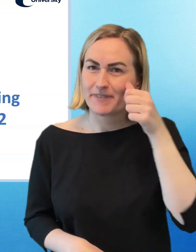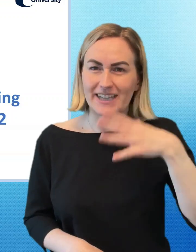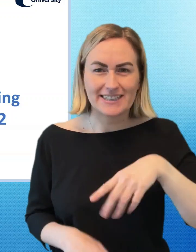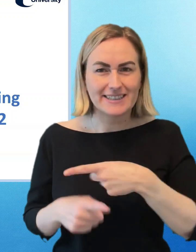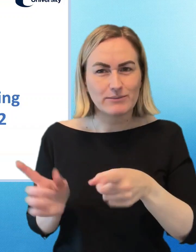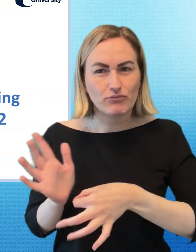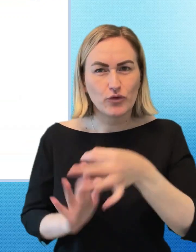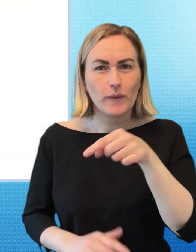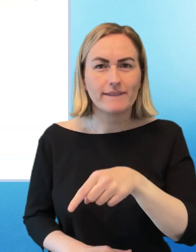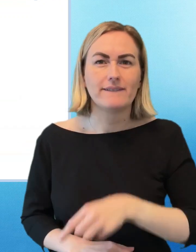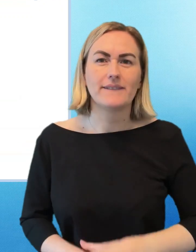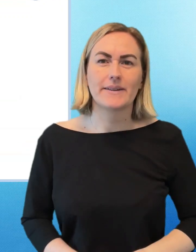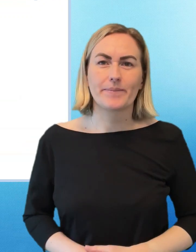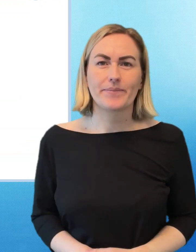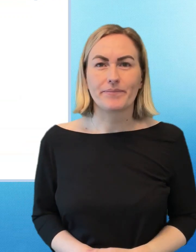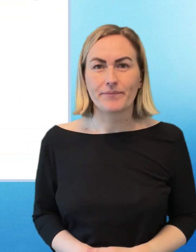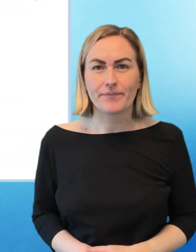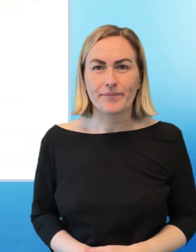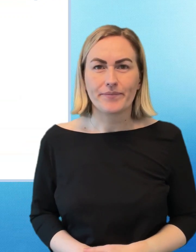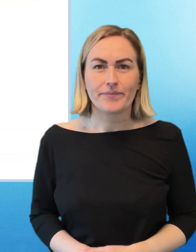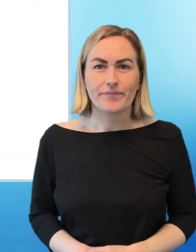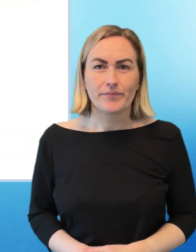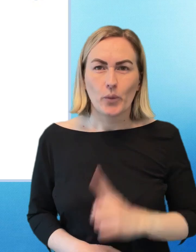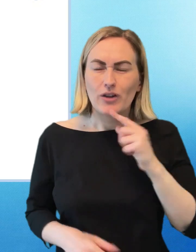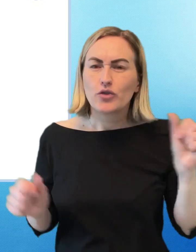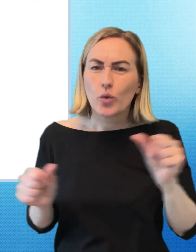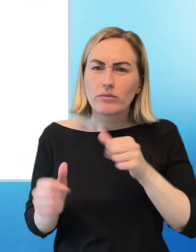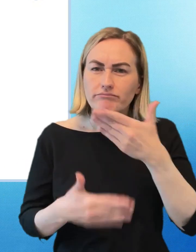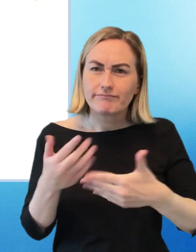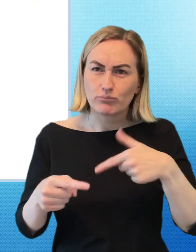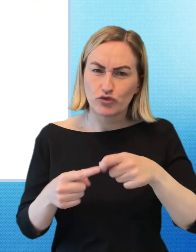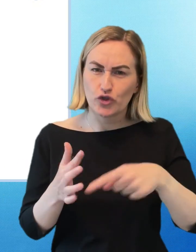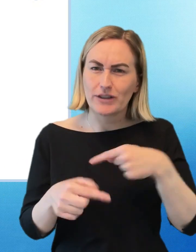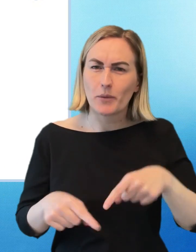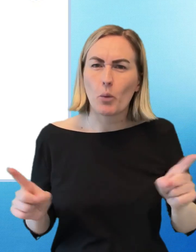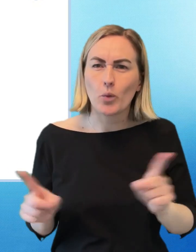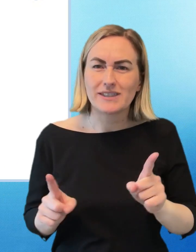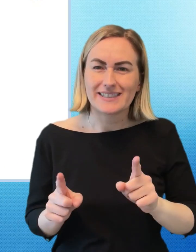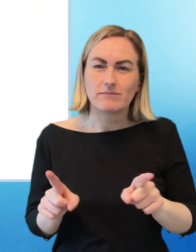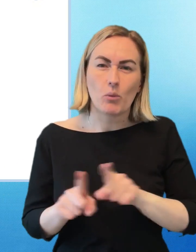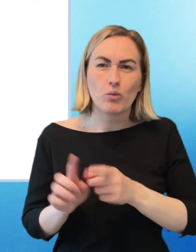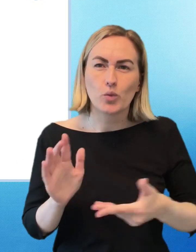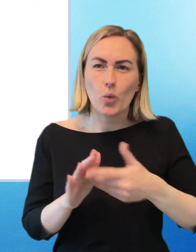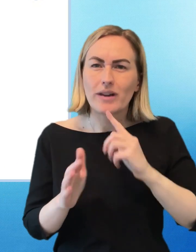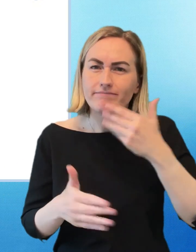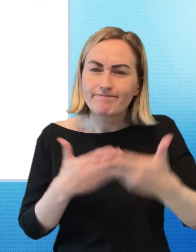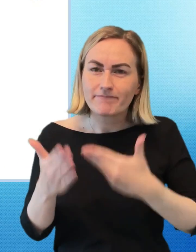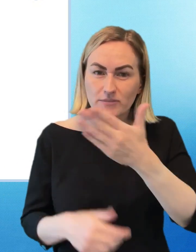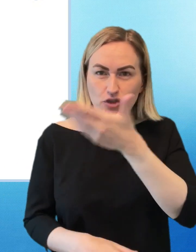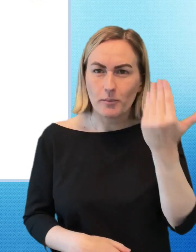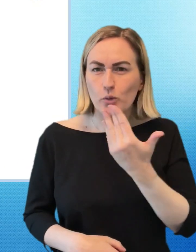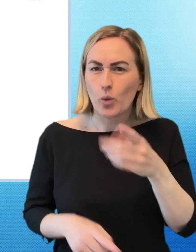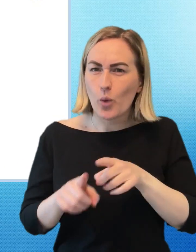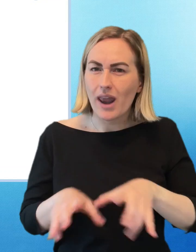intercultural skills awareness. I'll begin with a short introduction to PROFESS 12 and spend the main time